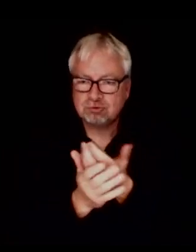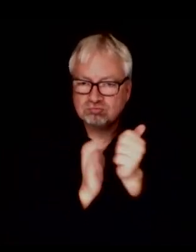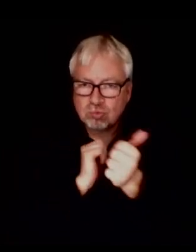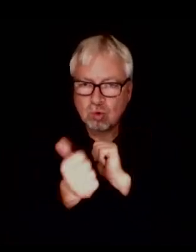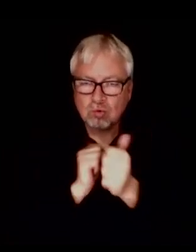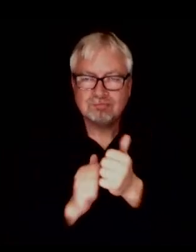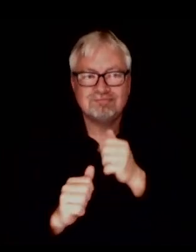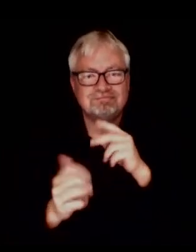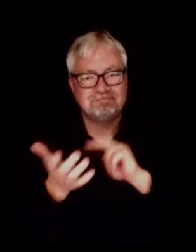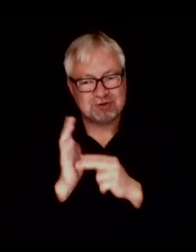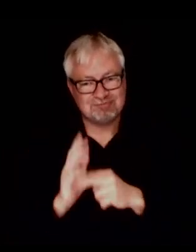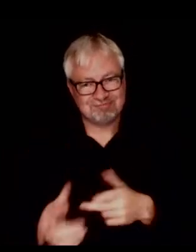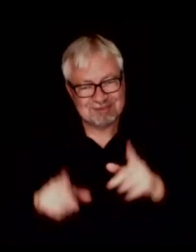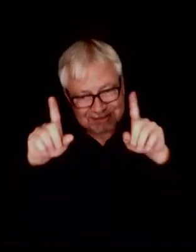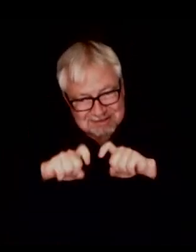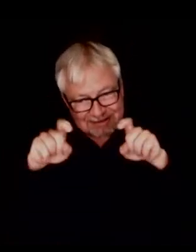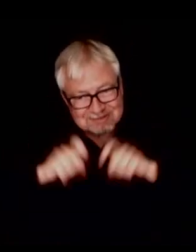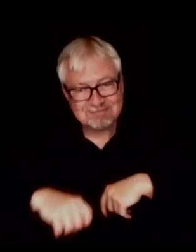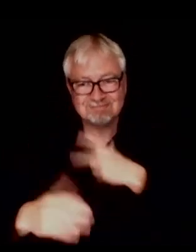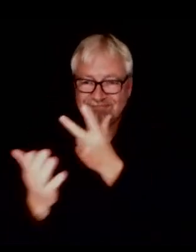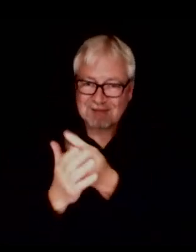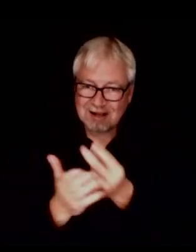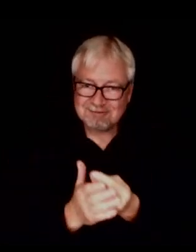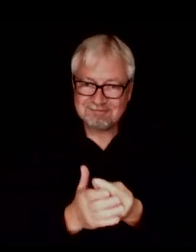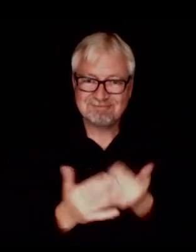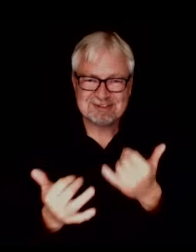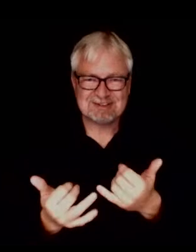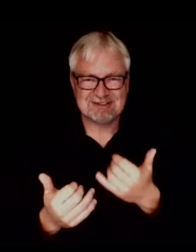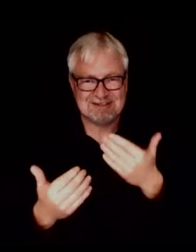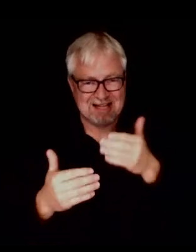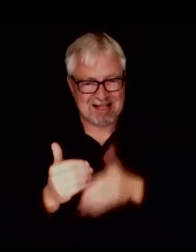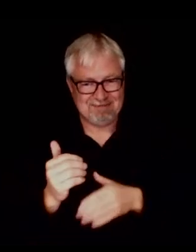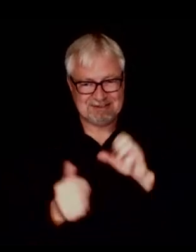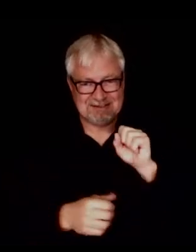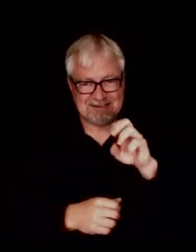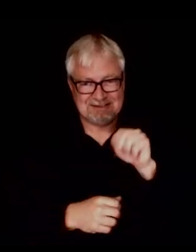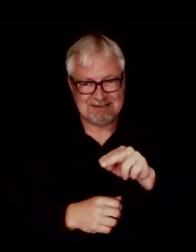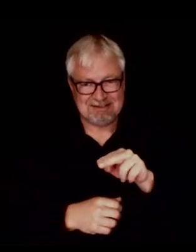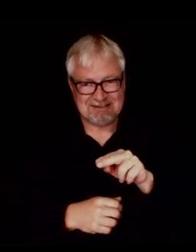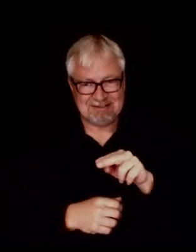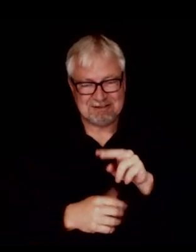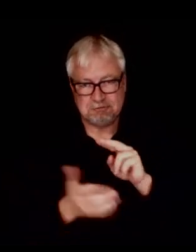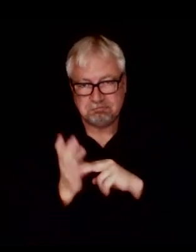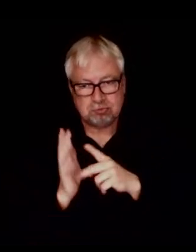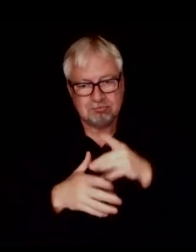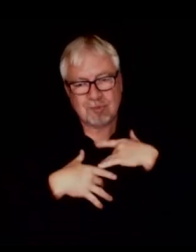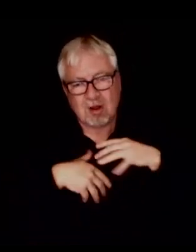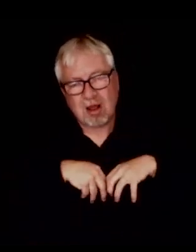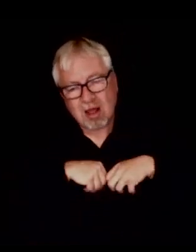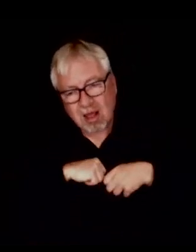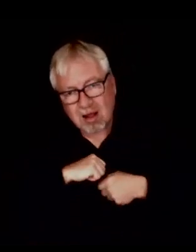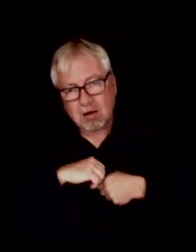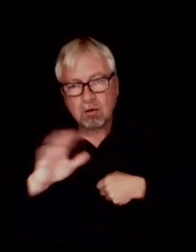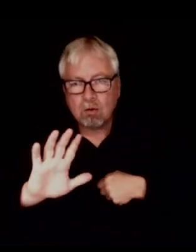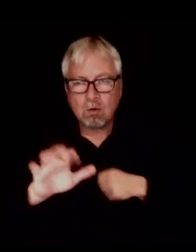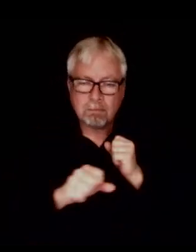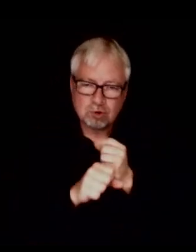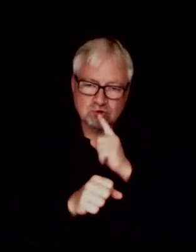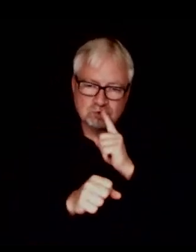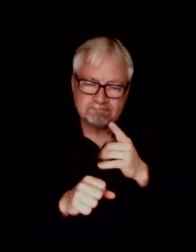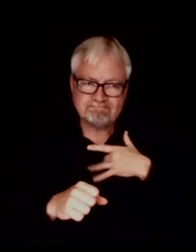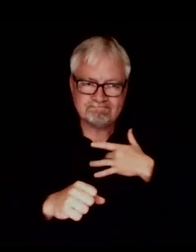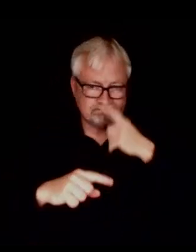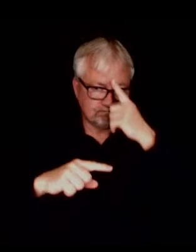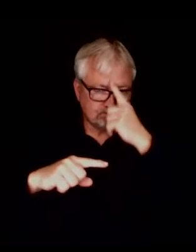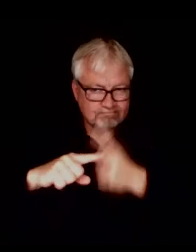and it does not need to be a heartbreaking end to a school year. As our schools continue to do the work and be able to hold events